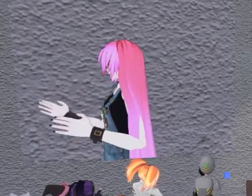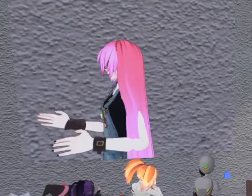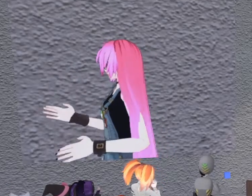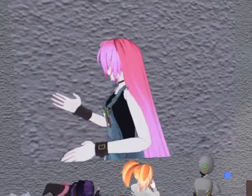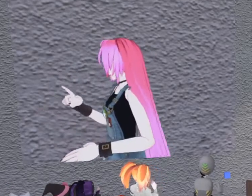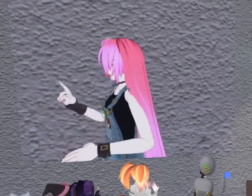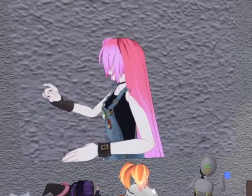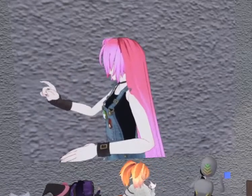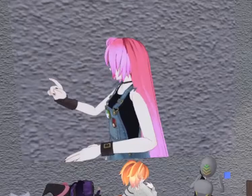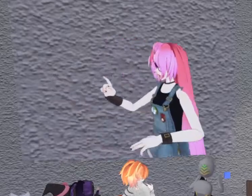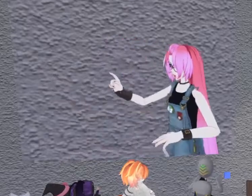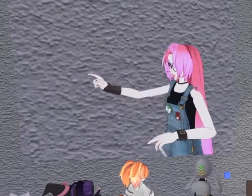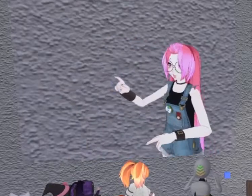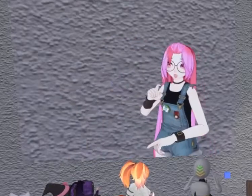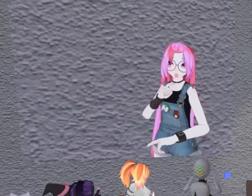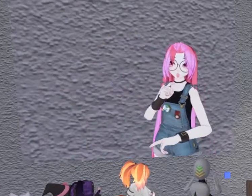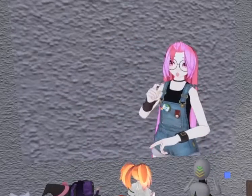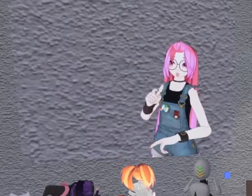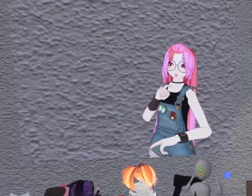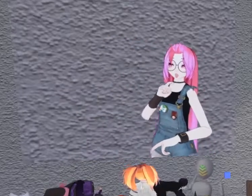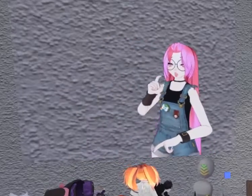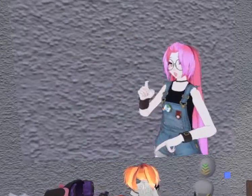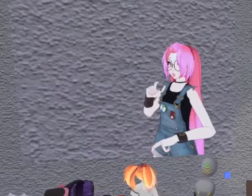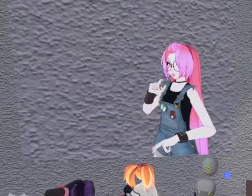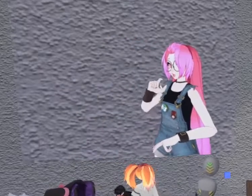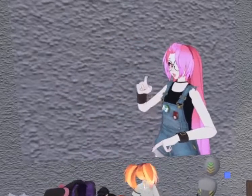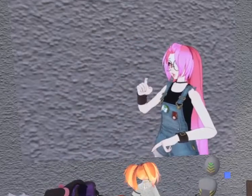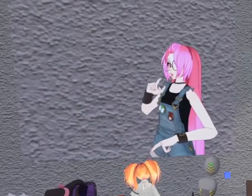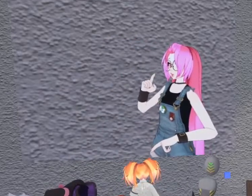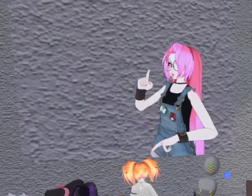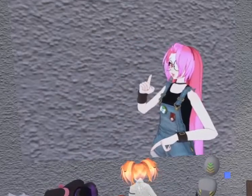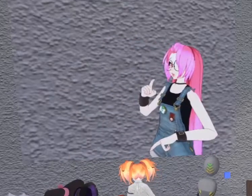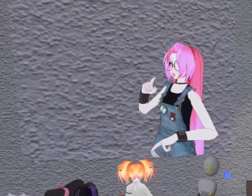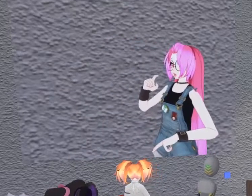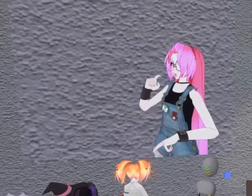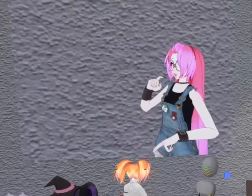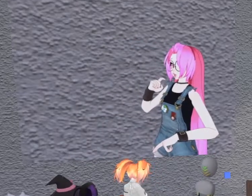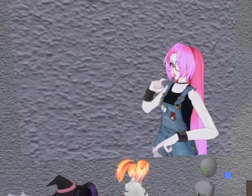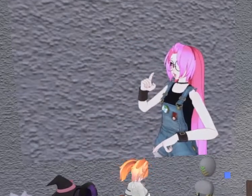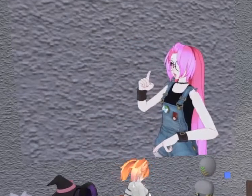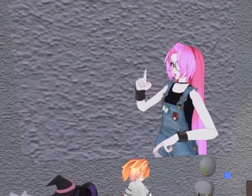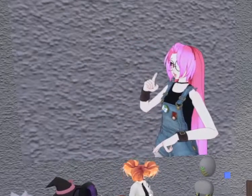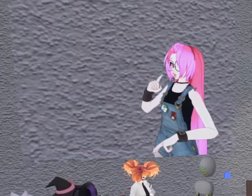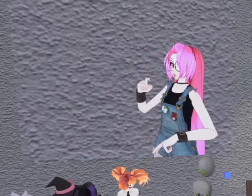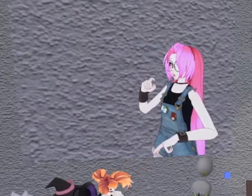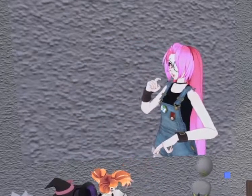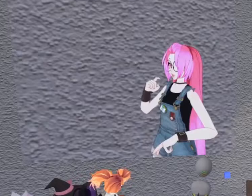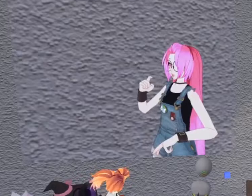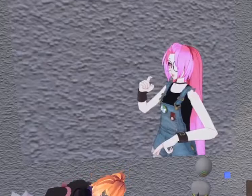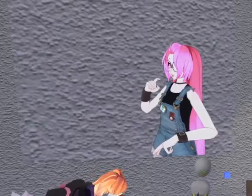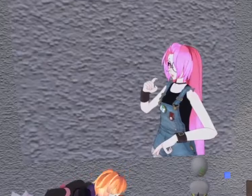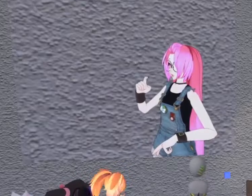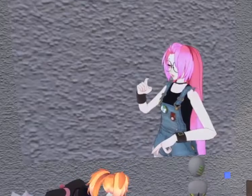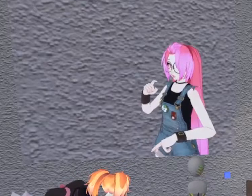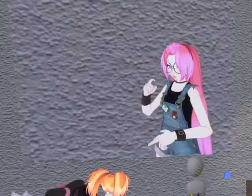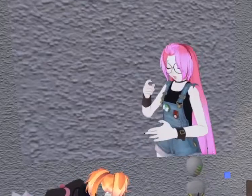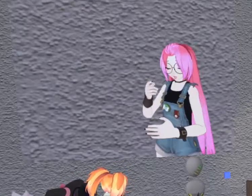person. I'll take your word. I think that's the the more used version. Yeah,